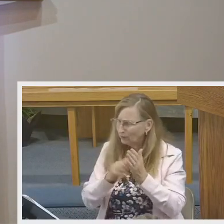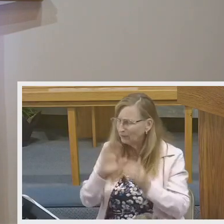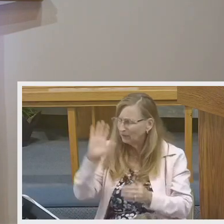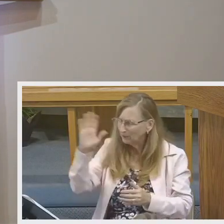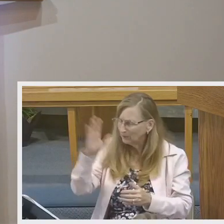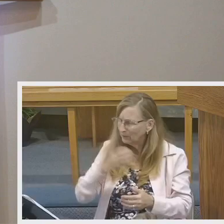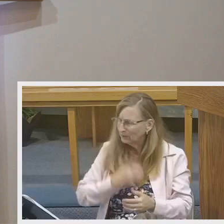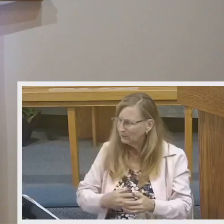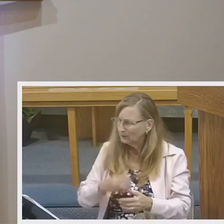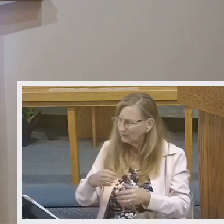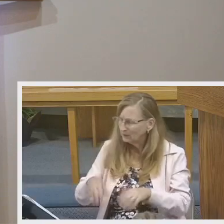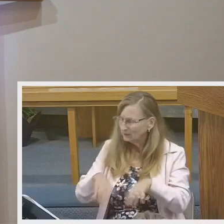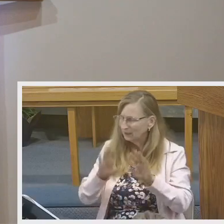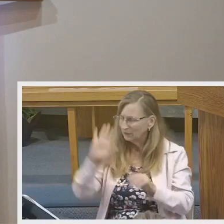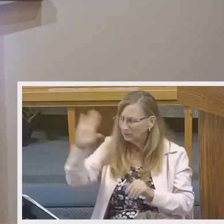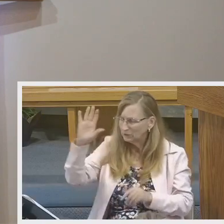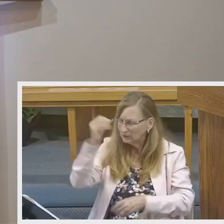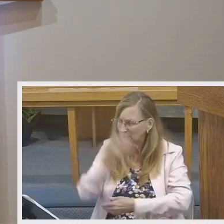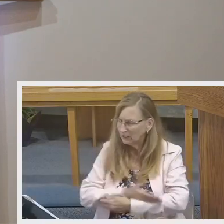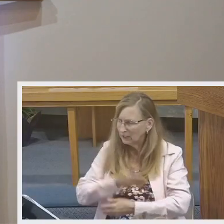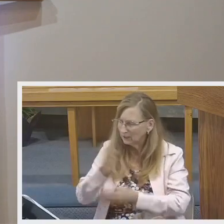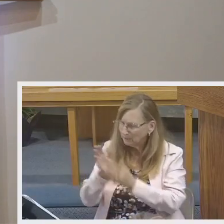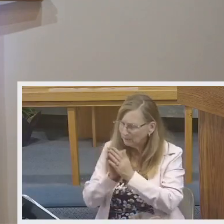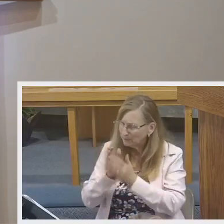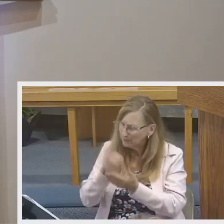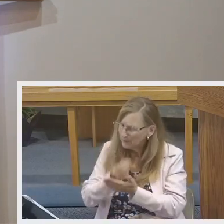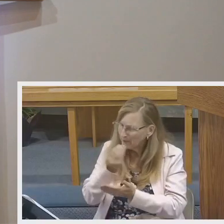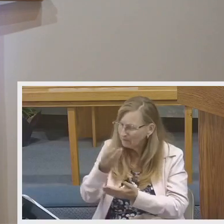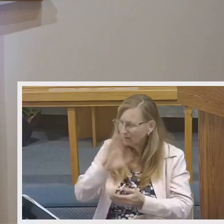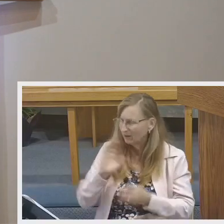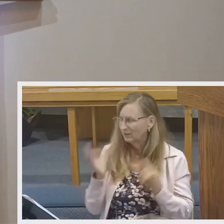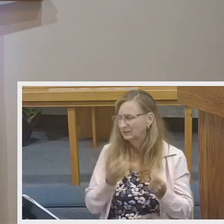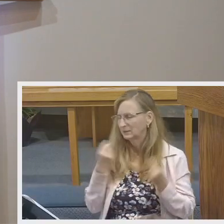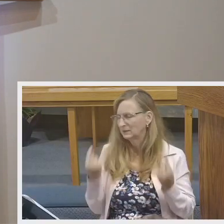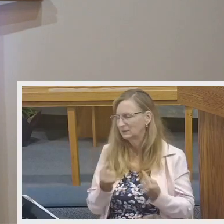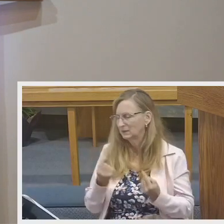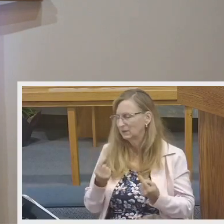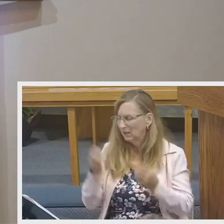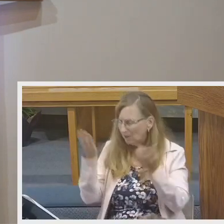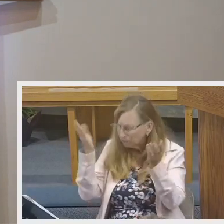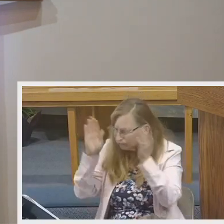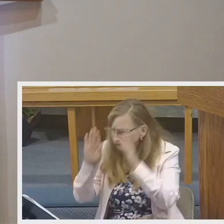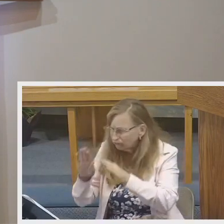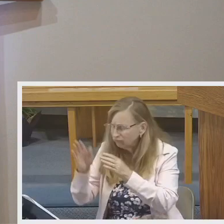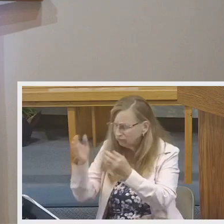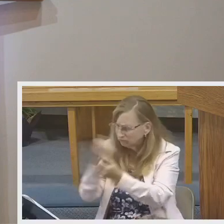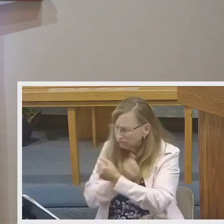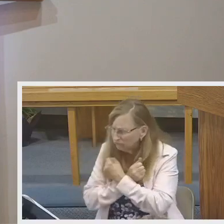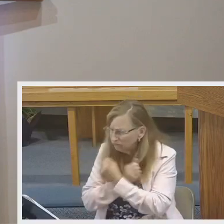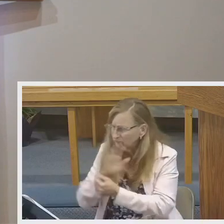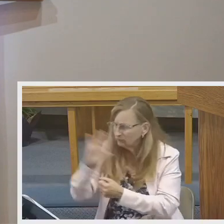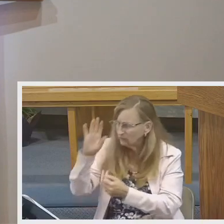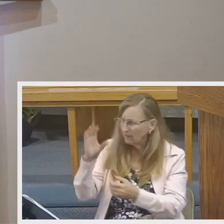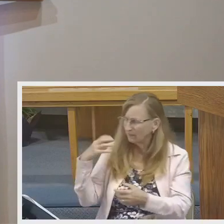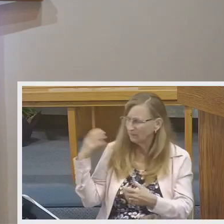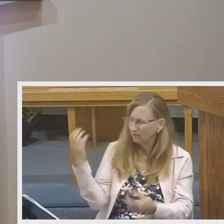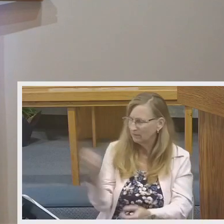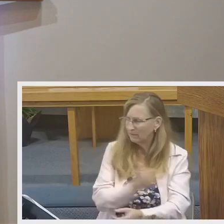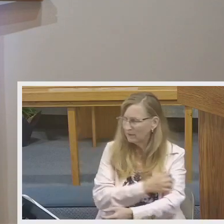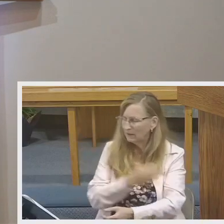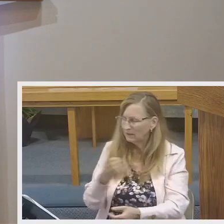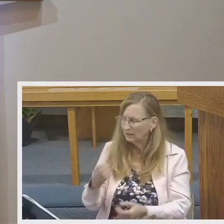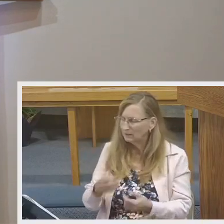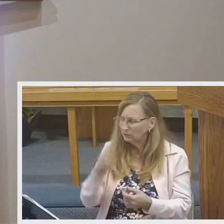for our sins. We bow down in adoration at your mighty power which raised him from the dead. He is